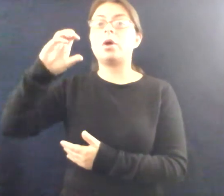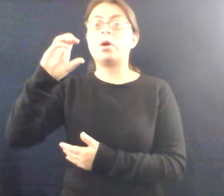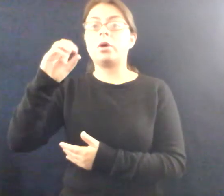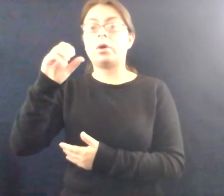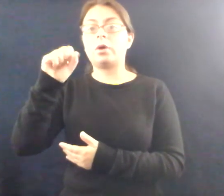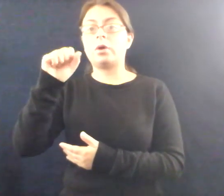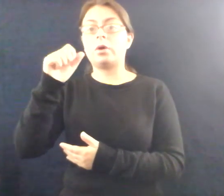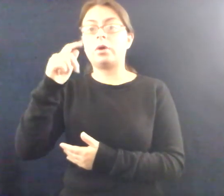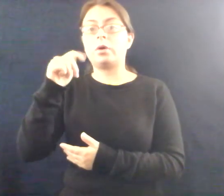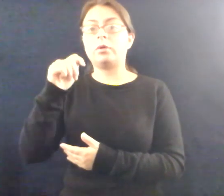to California.